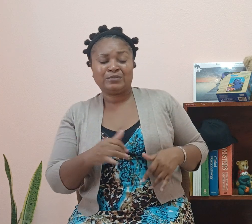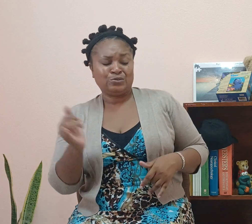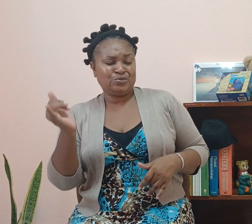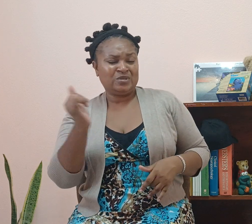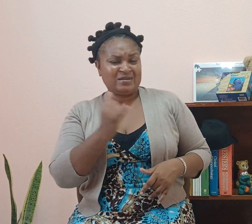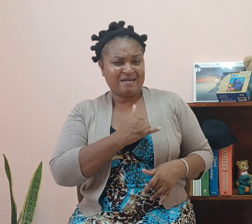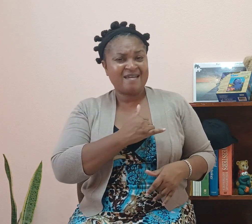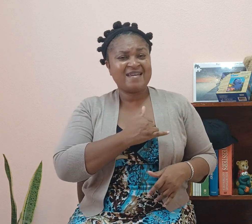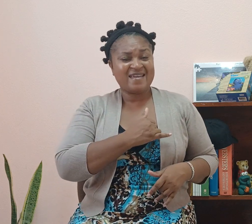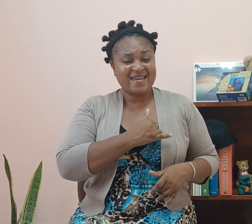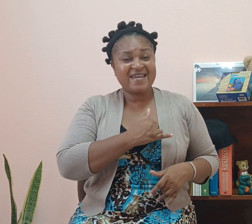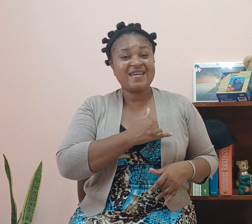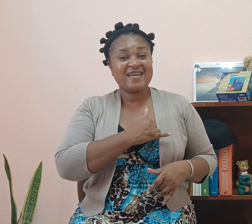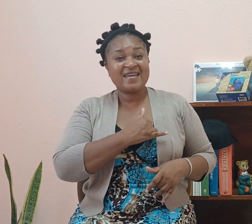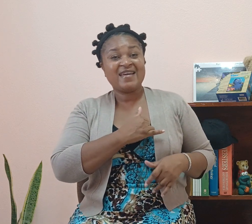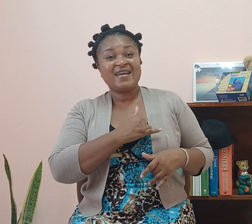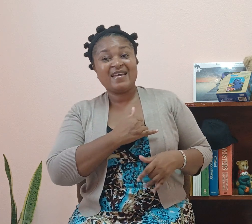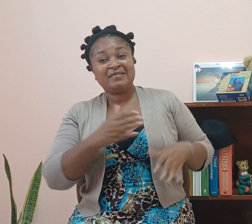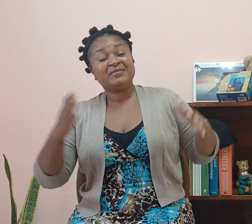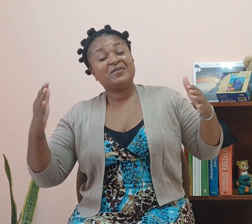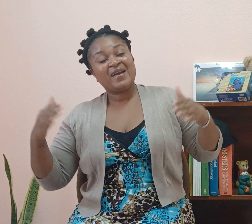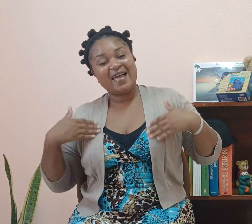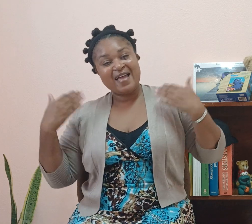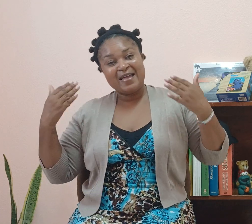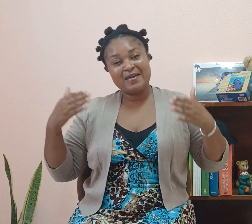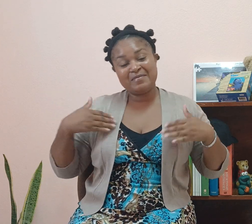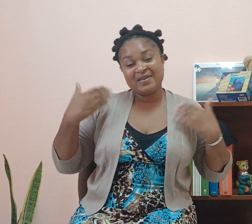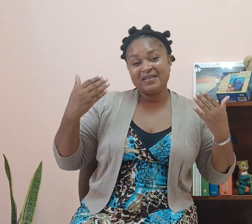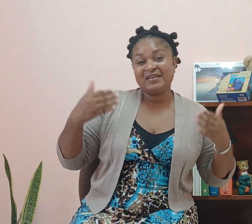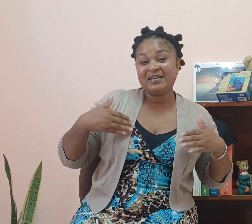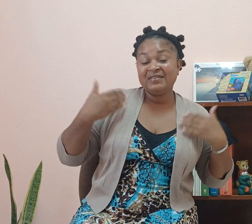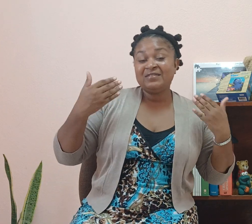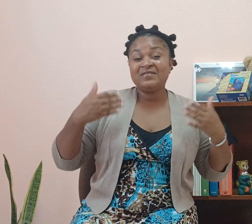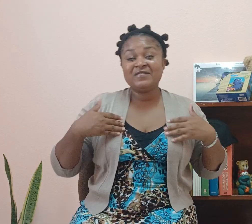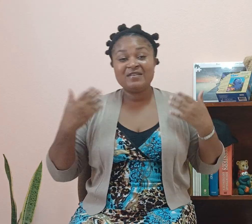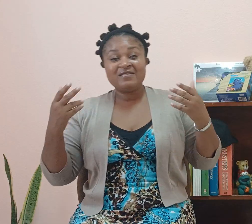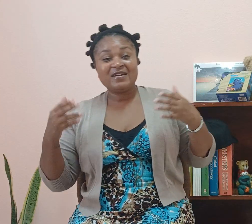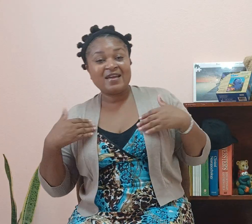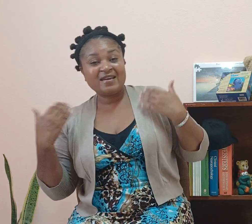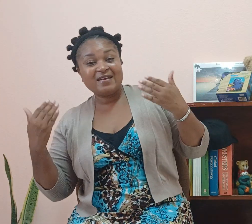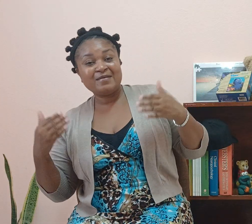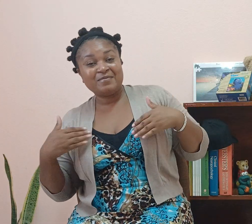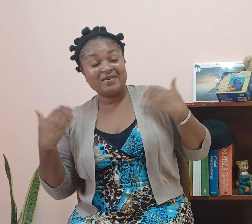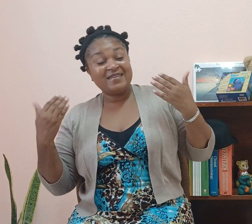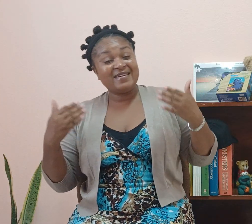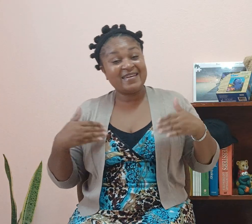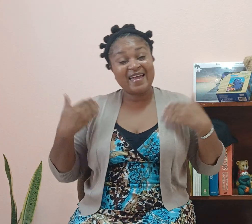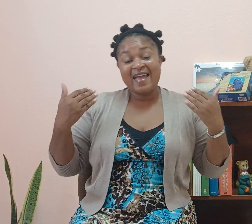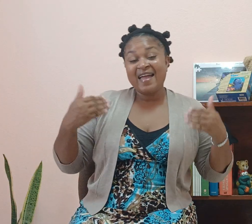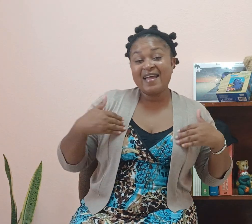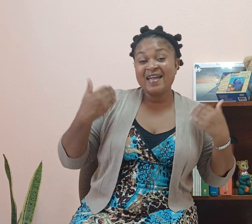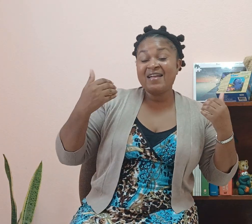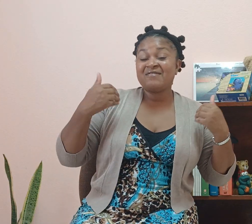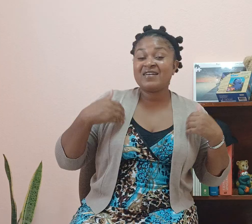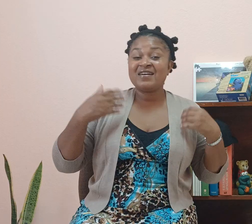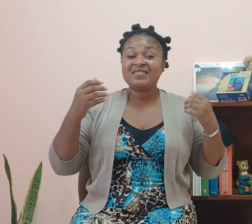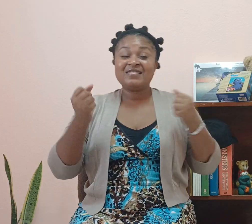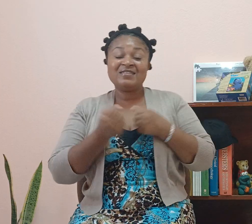to stay. And I'm so happy, so very happy. I've got the love